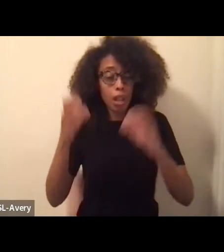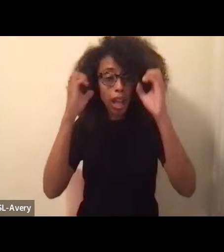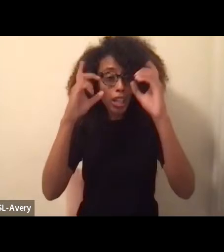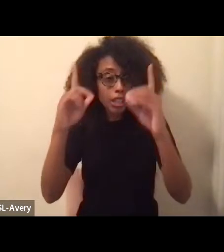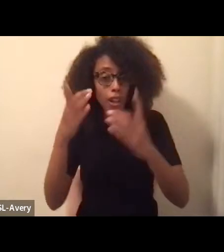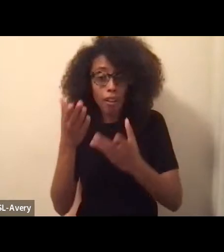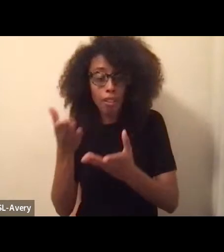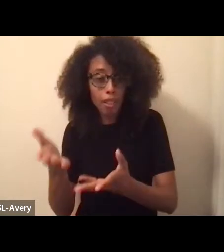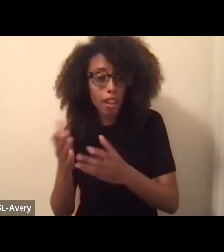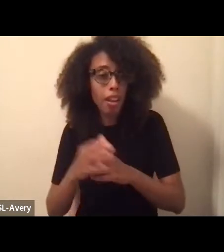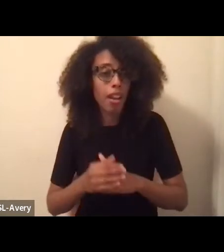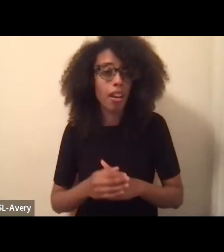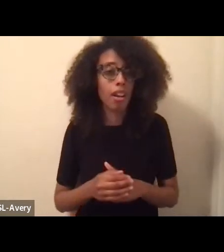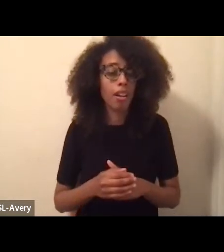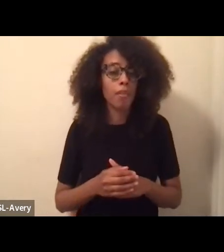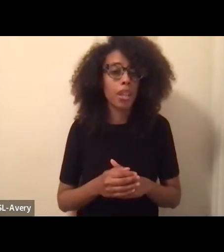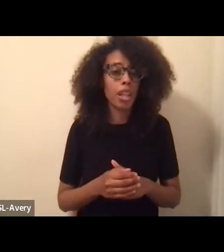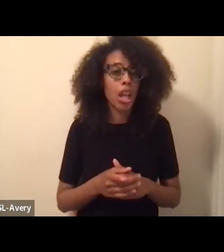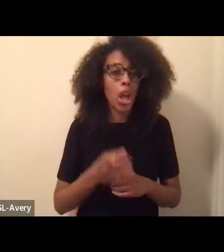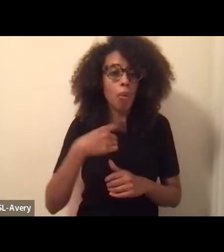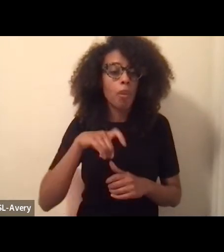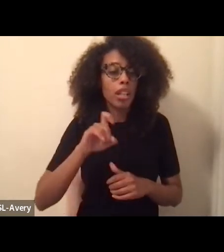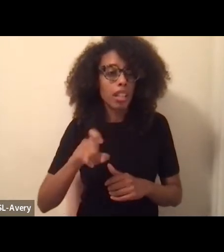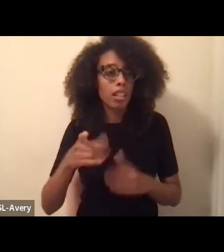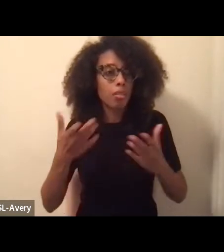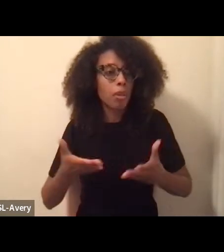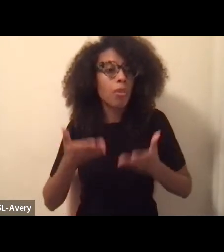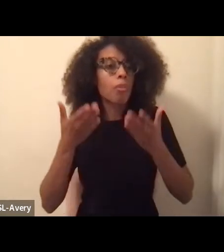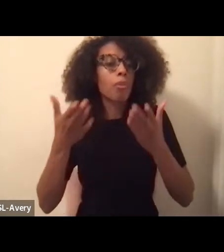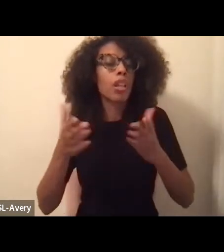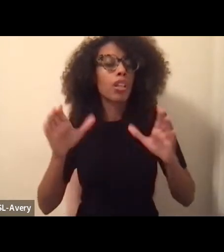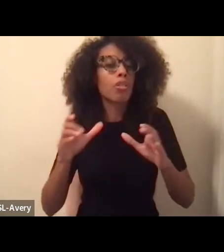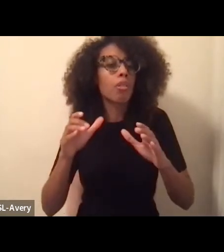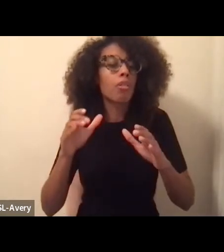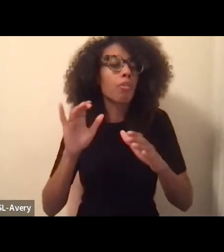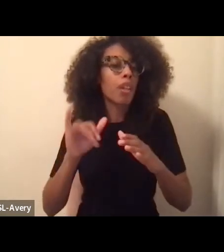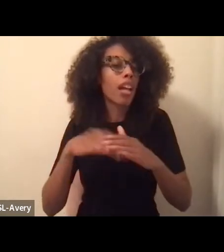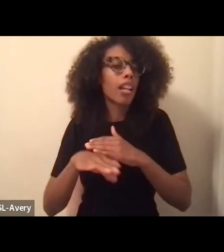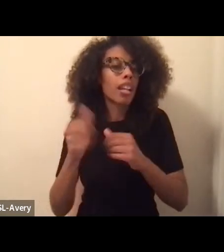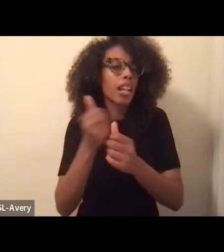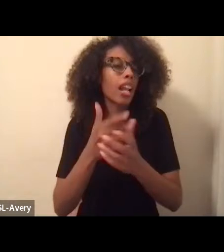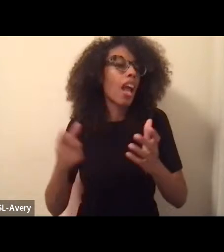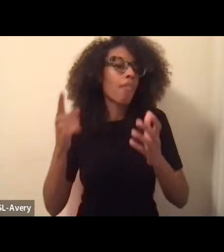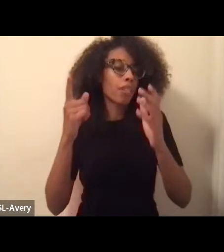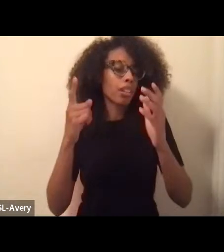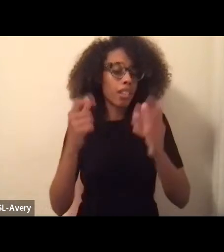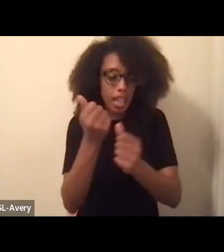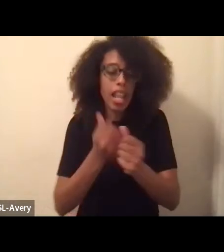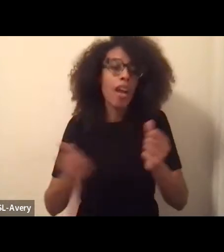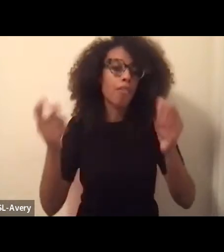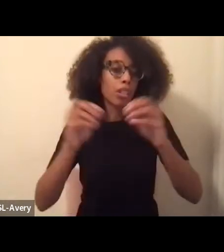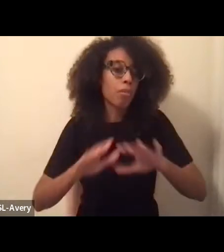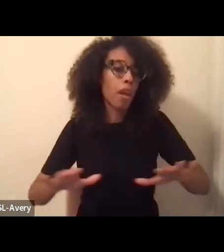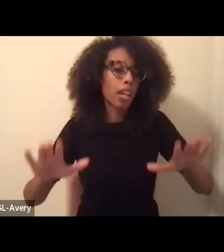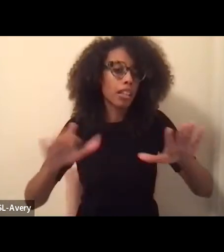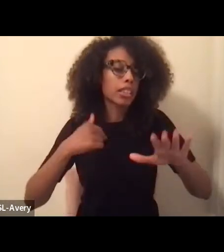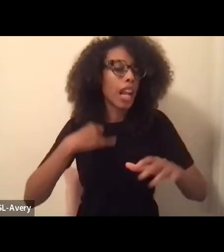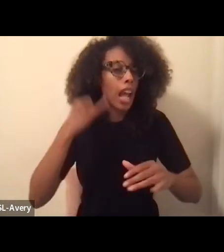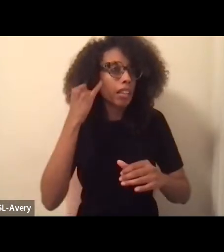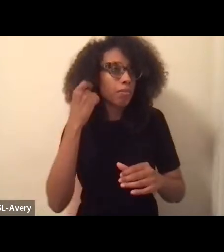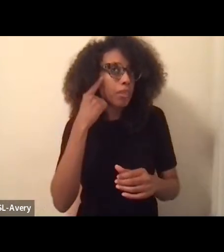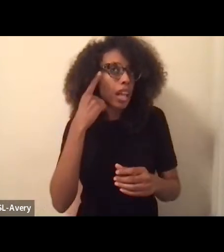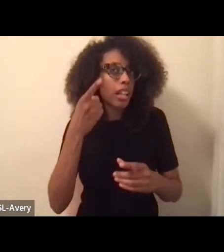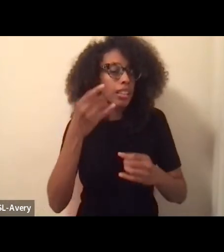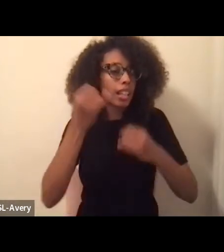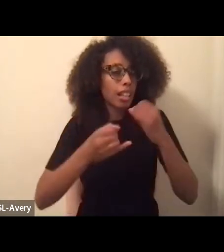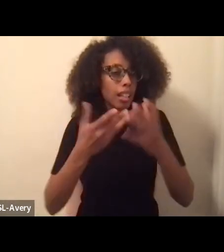we have to be willing to do that in every space. And I think that begins, so this is the last thing that I wanted to